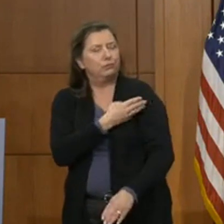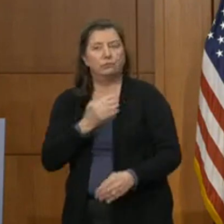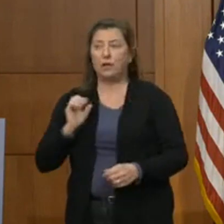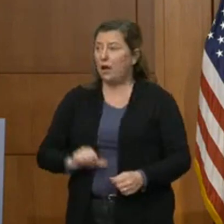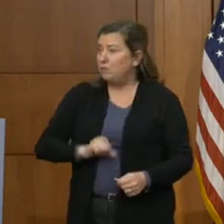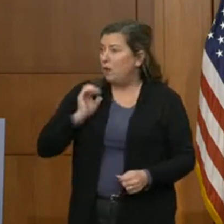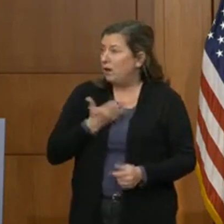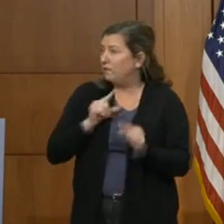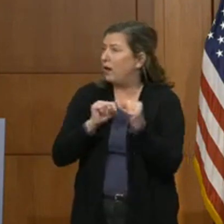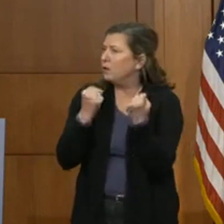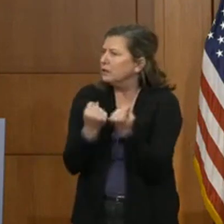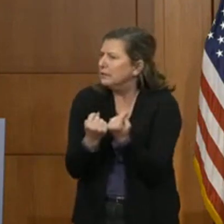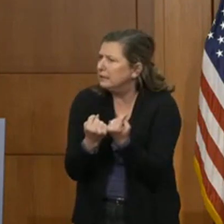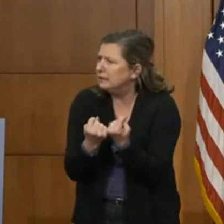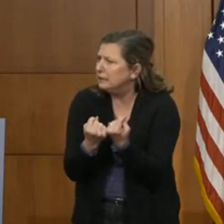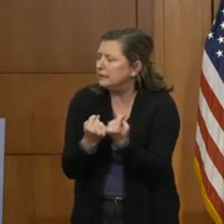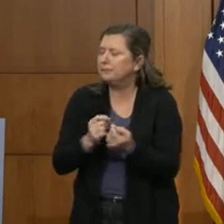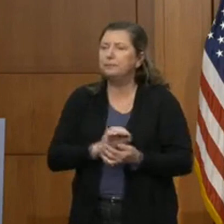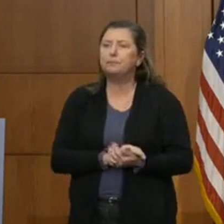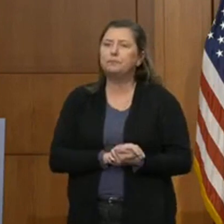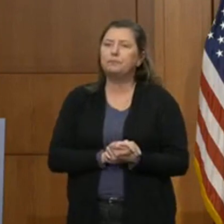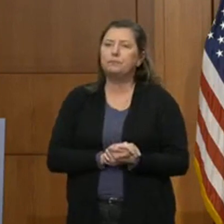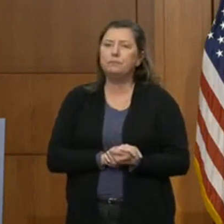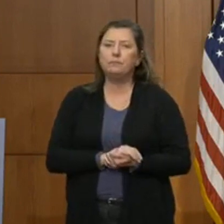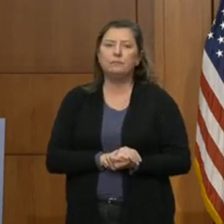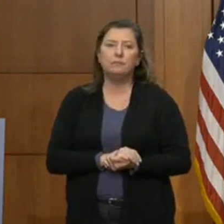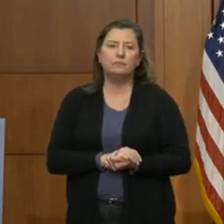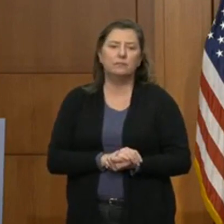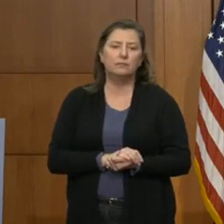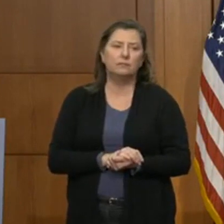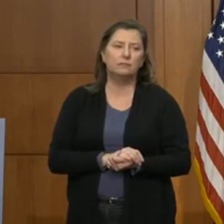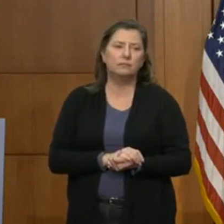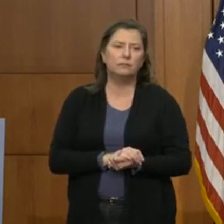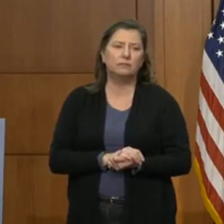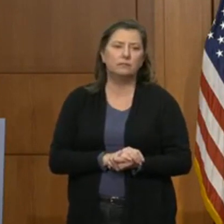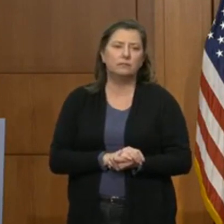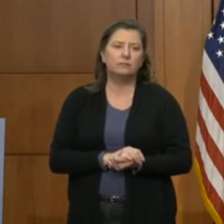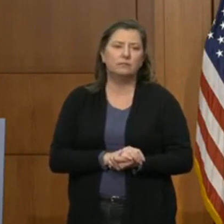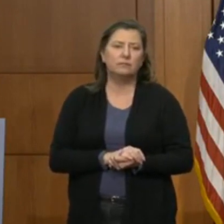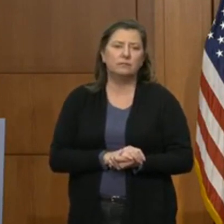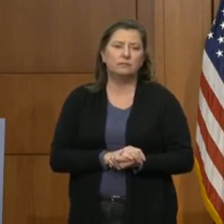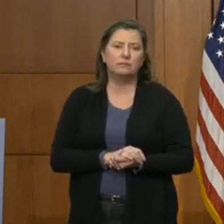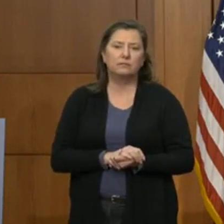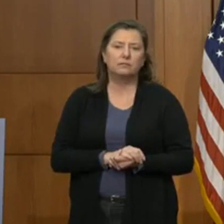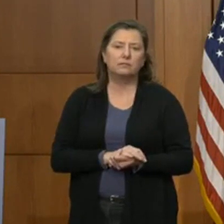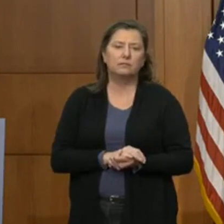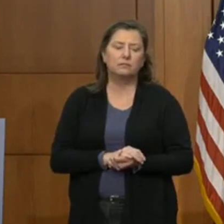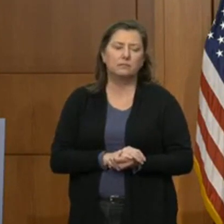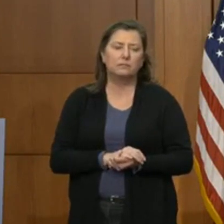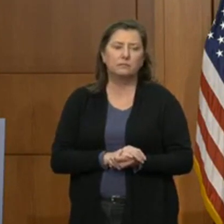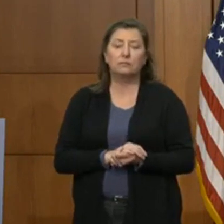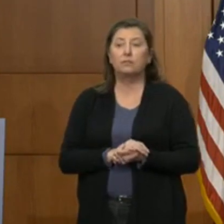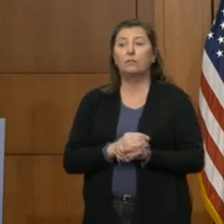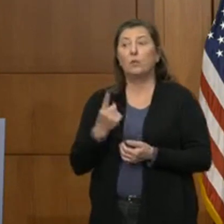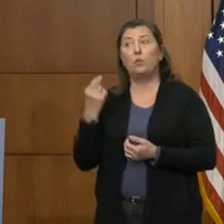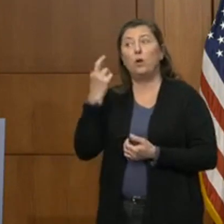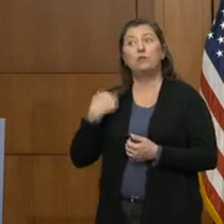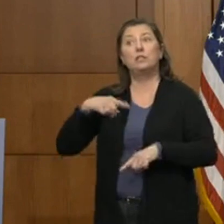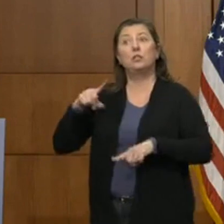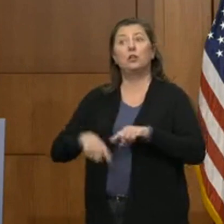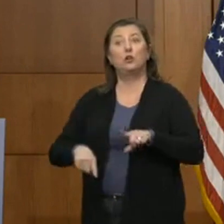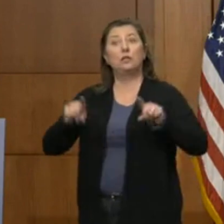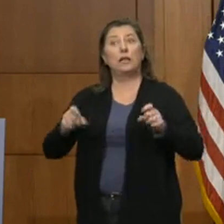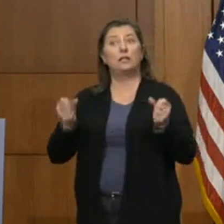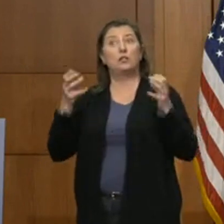team. One of the, I think, the factors that was causing us to not be able to test as many individuals as